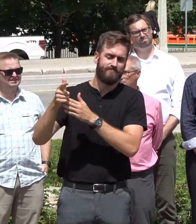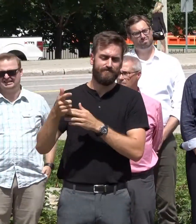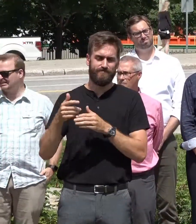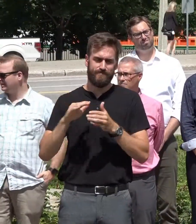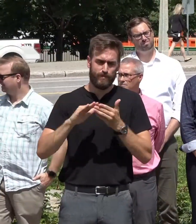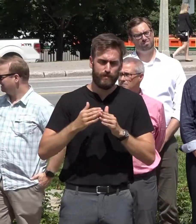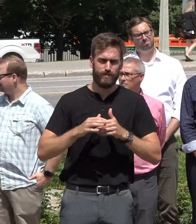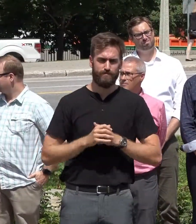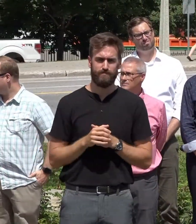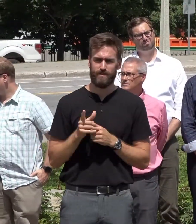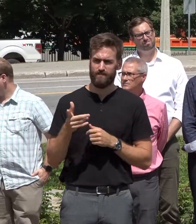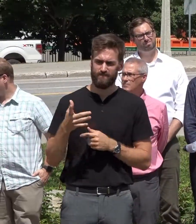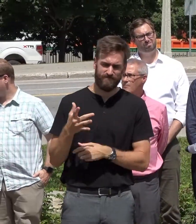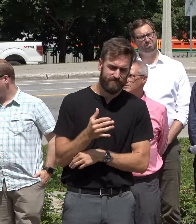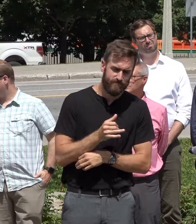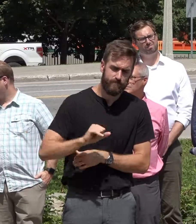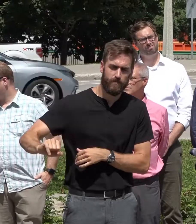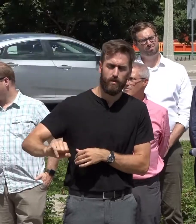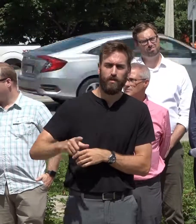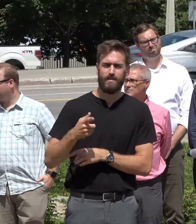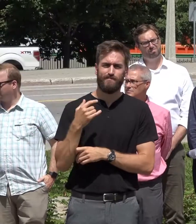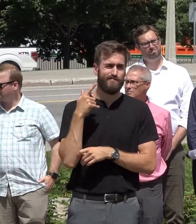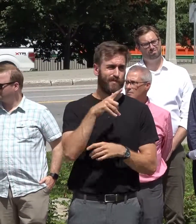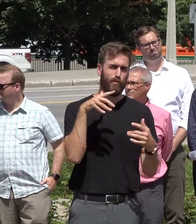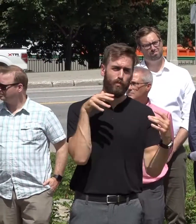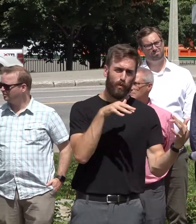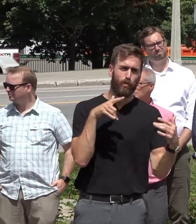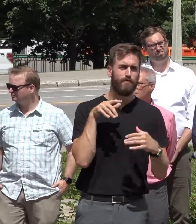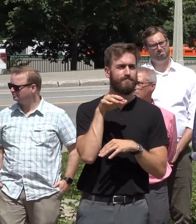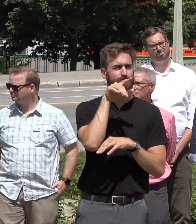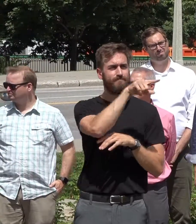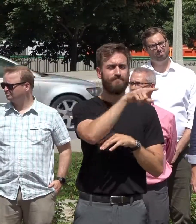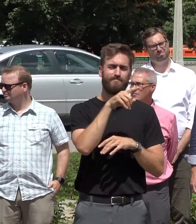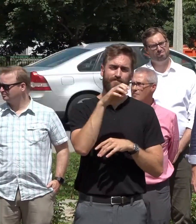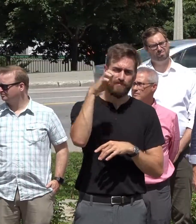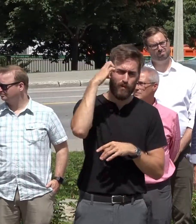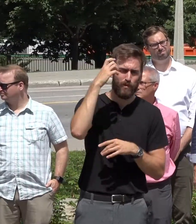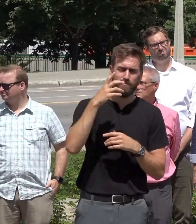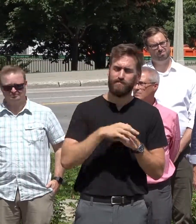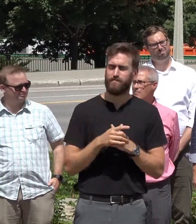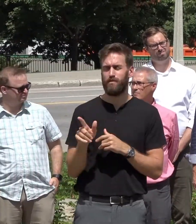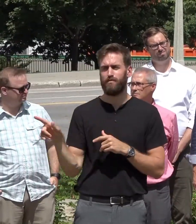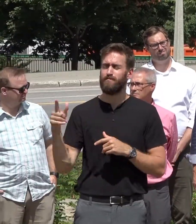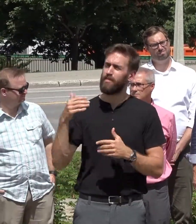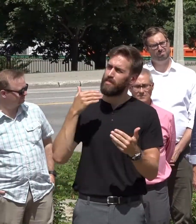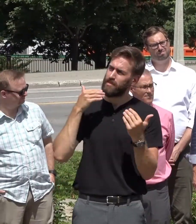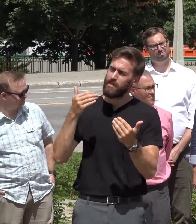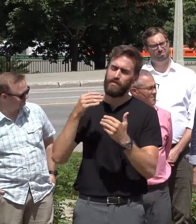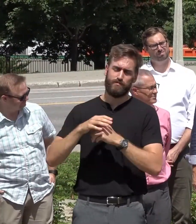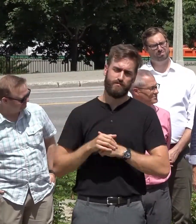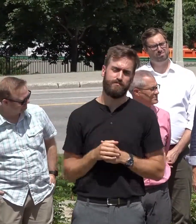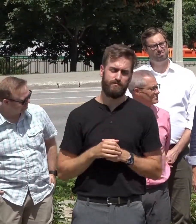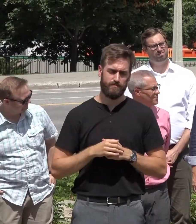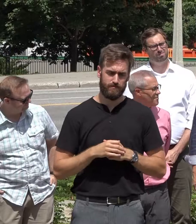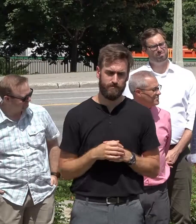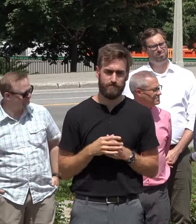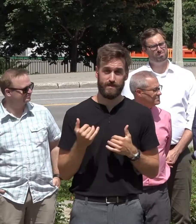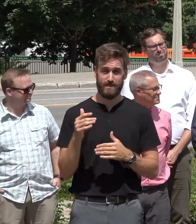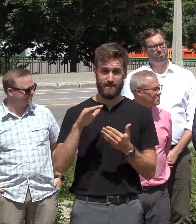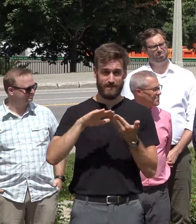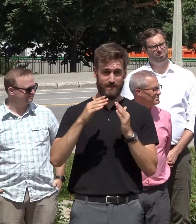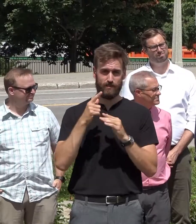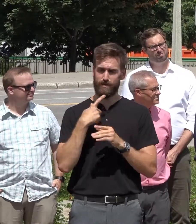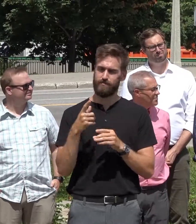that fought fascism, that went overseas. We are carrying forward that fight for civil liberties today, and our city has shone